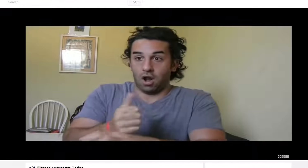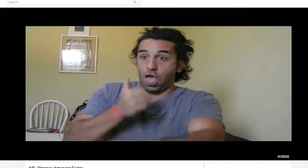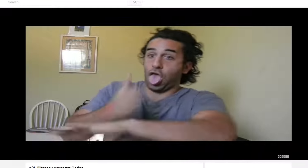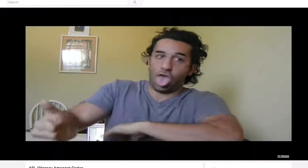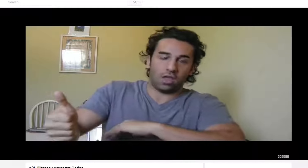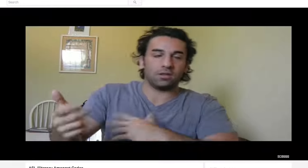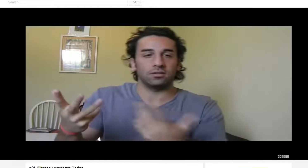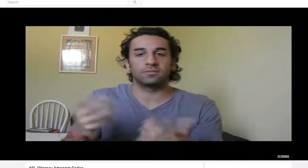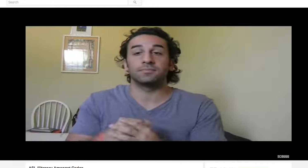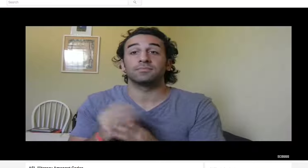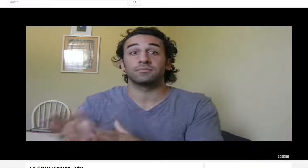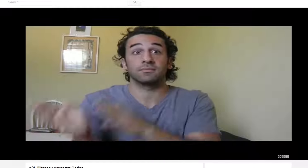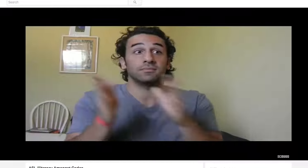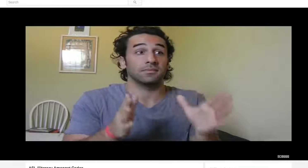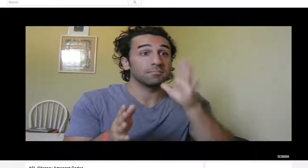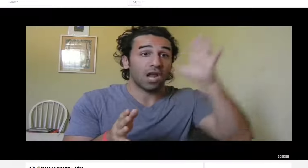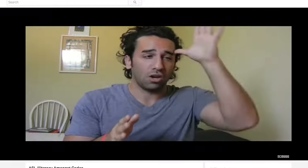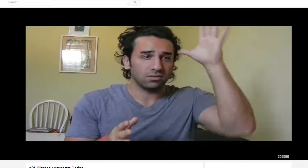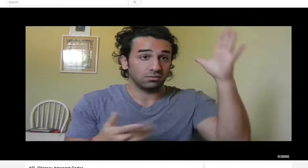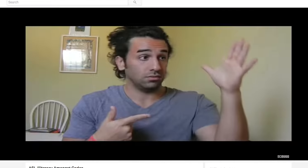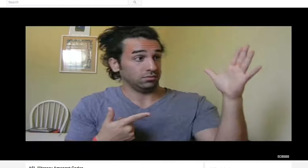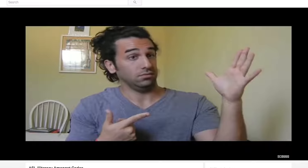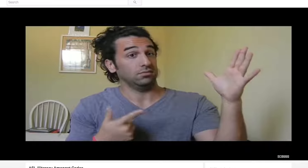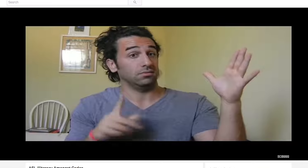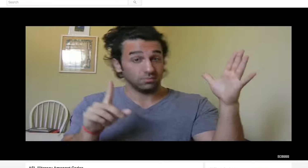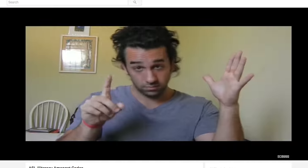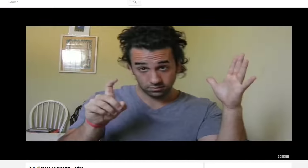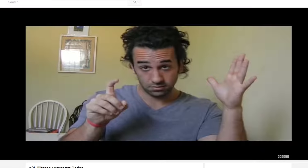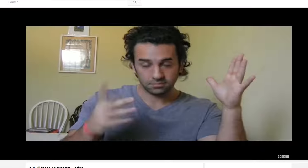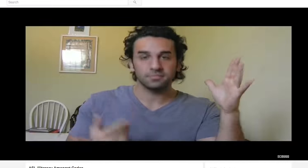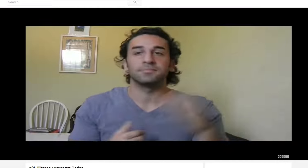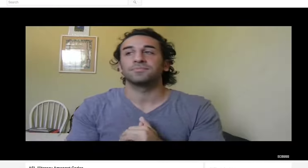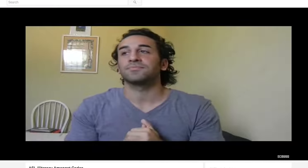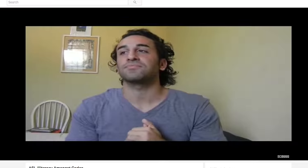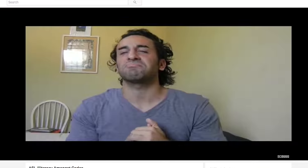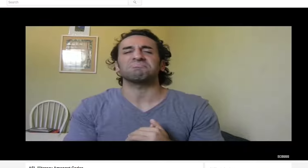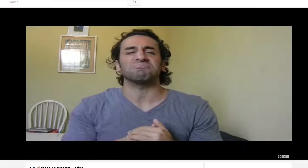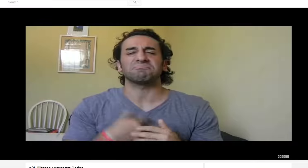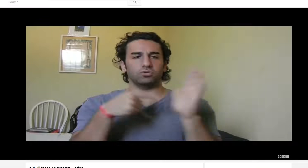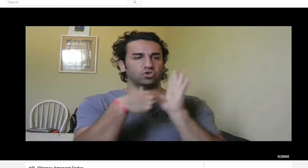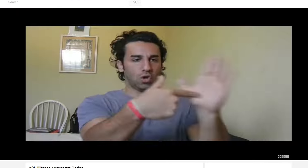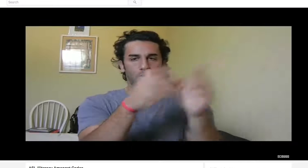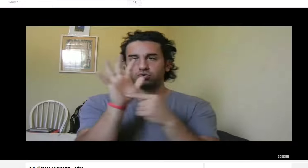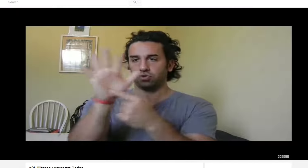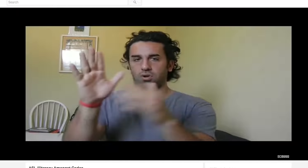kids. But I would like to offer the alternative, the parents, and see what you all think.